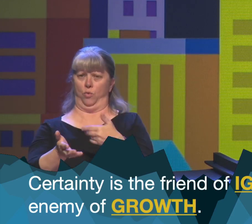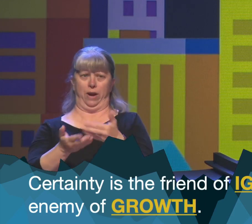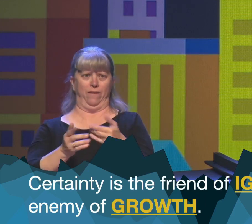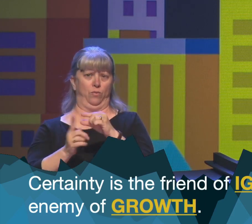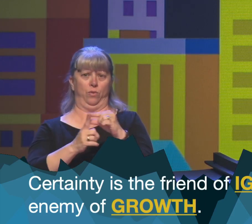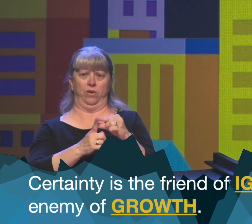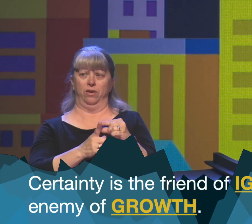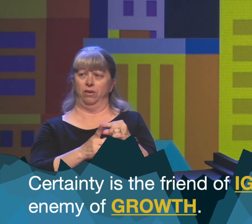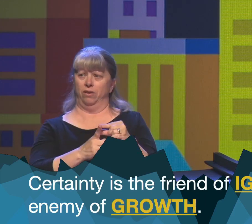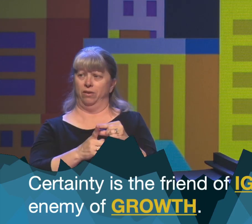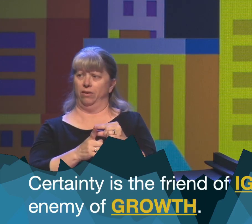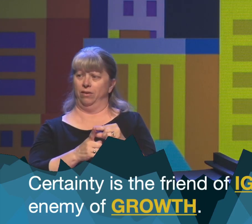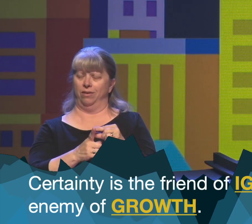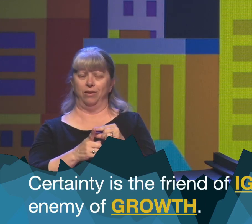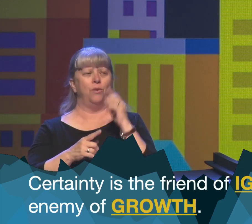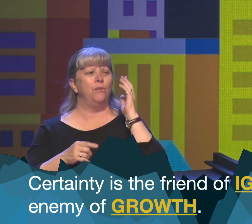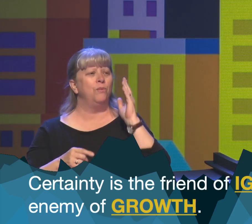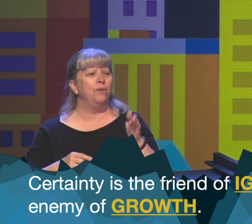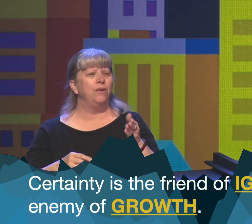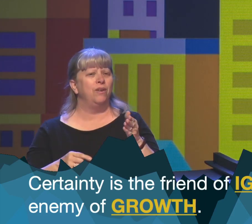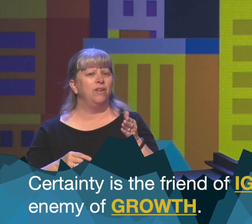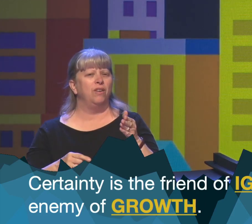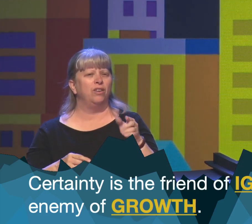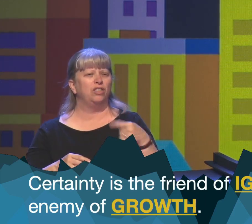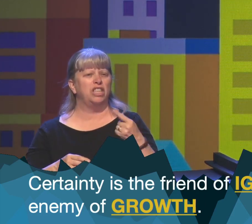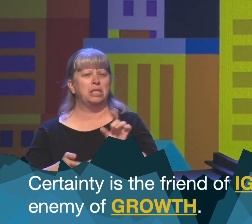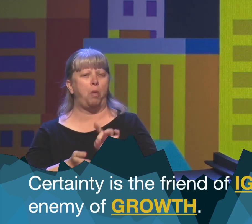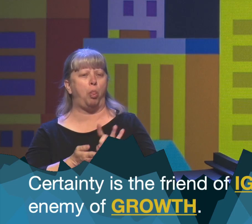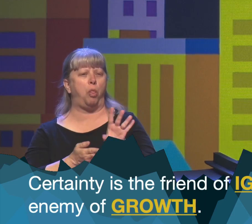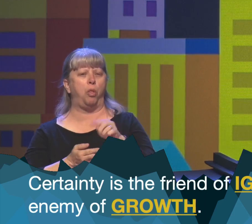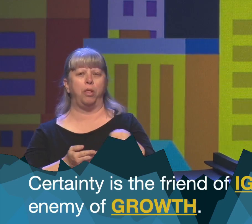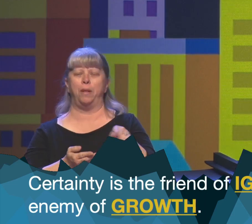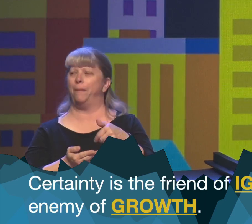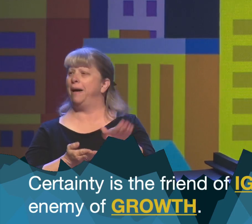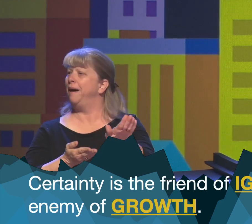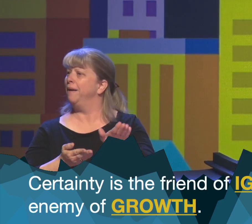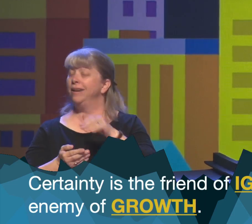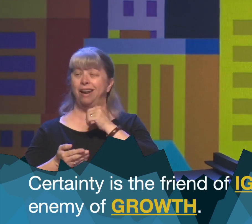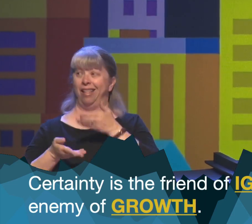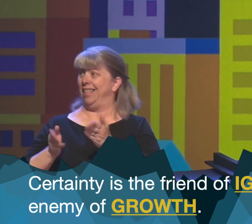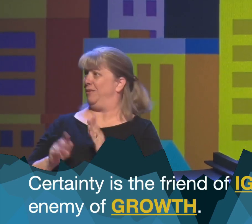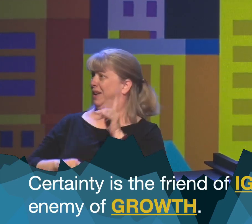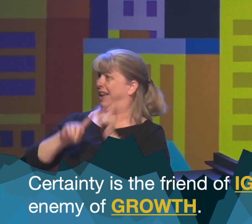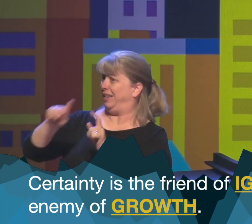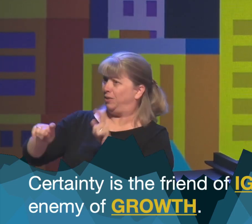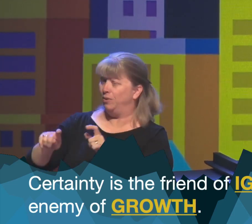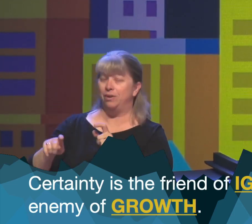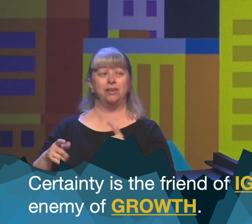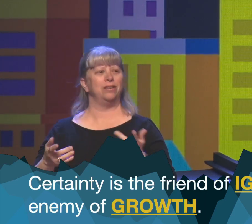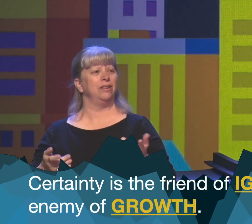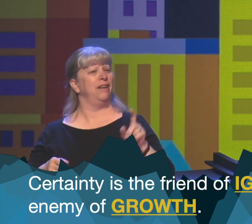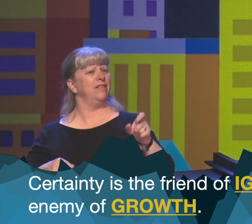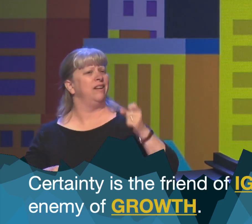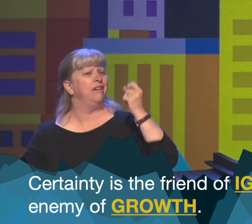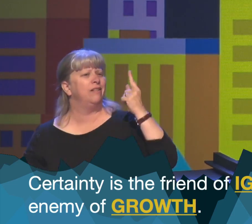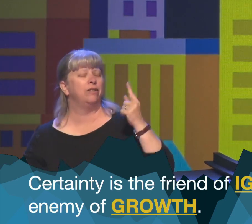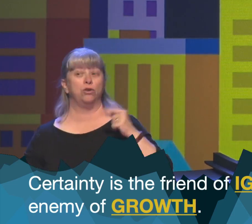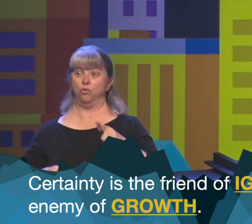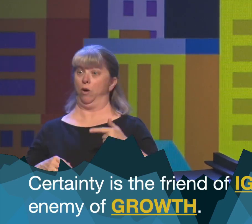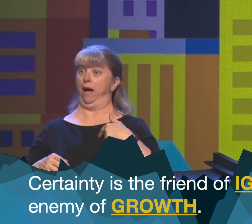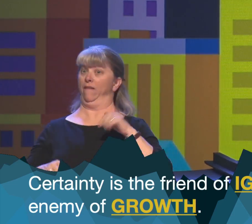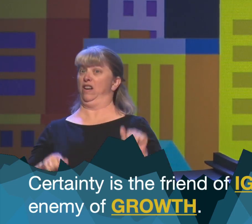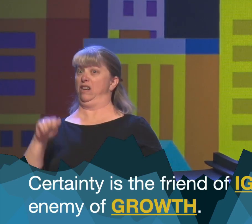you like, ends up just kind of like spewing that person out. You're not allowed to ask questions. Now, you have to understand it. If you have any